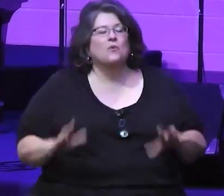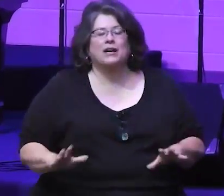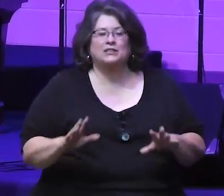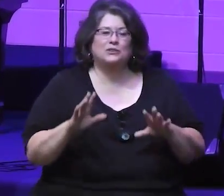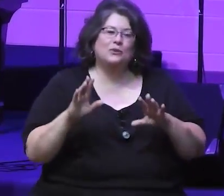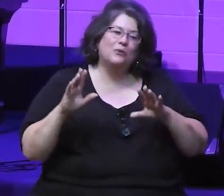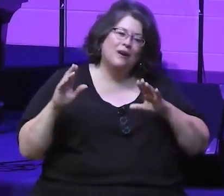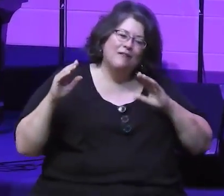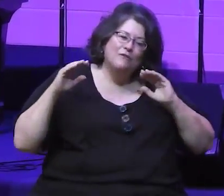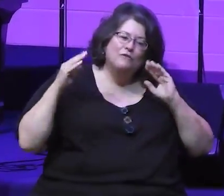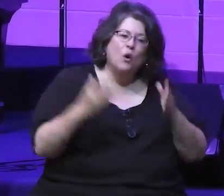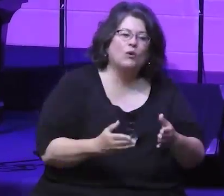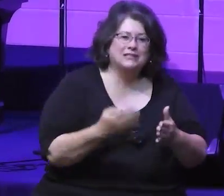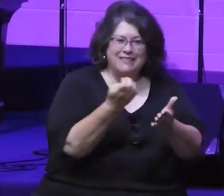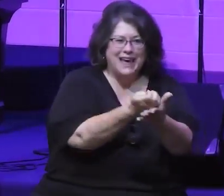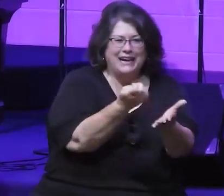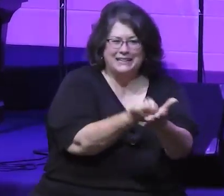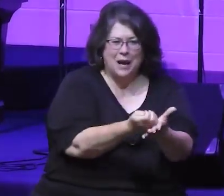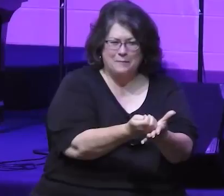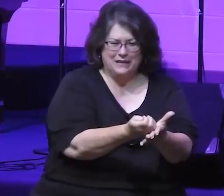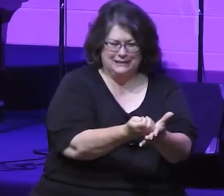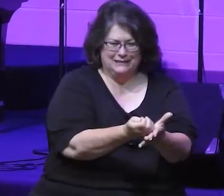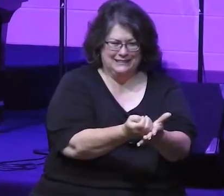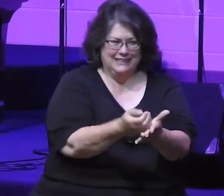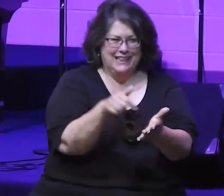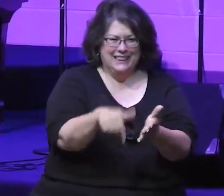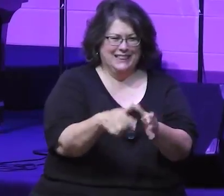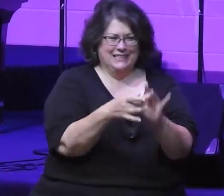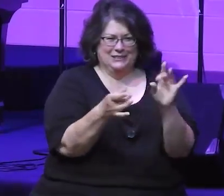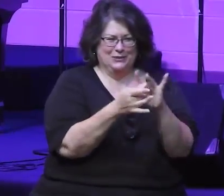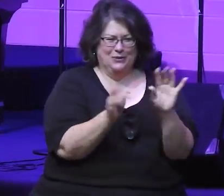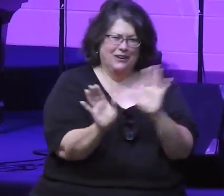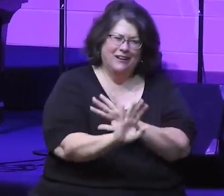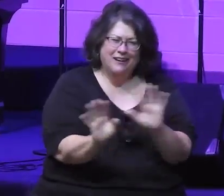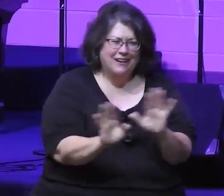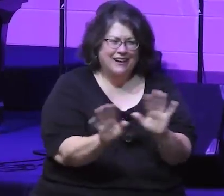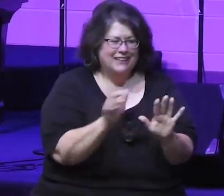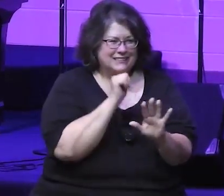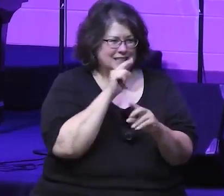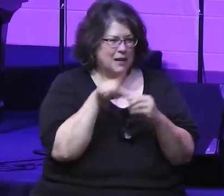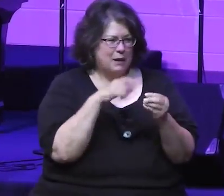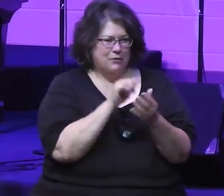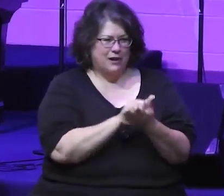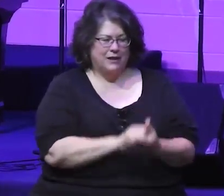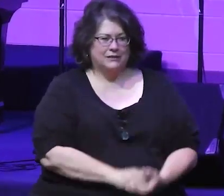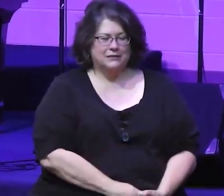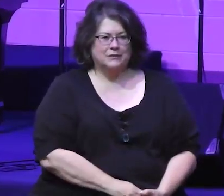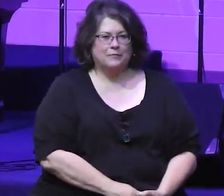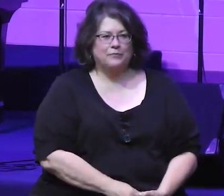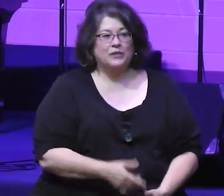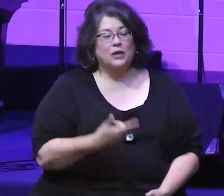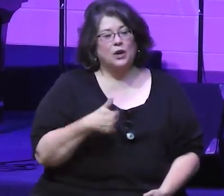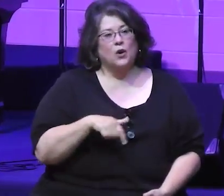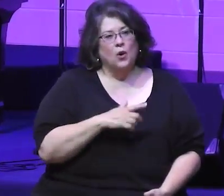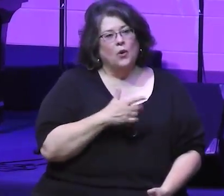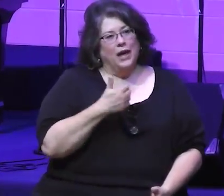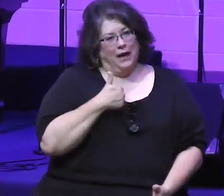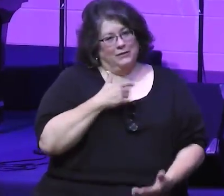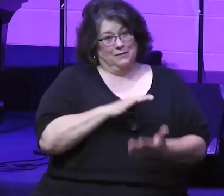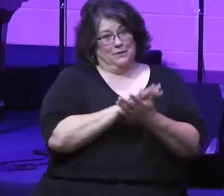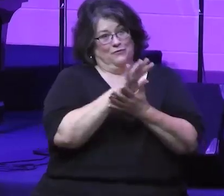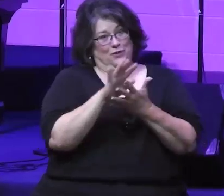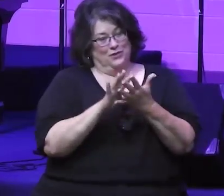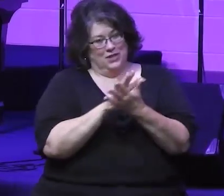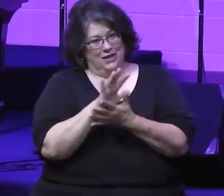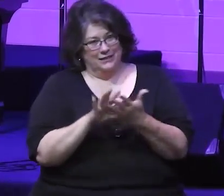kingdom and investing well and stewardship. And so are you a 5, a 2, or a 1-talent person? We got a couple confusions going on.